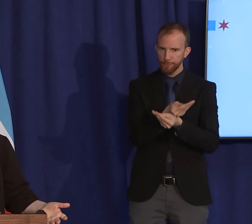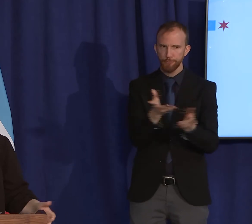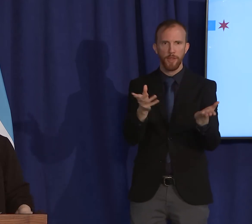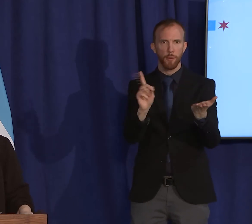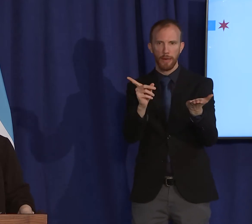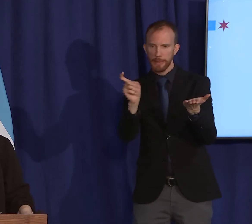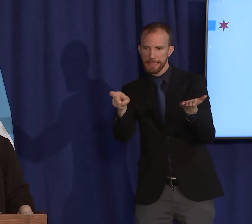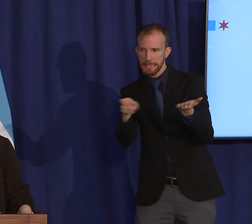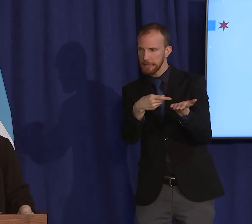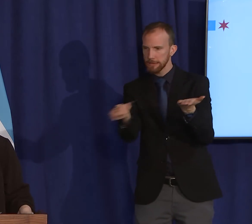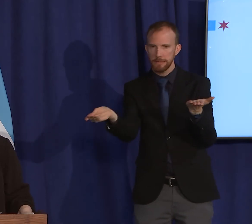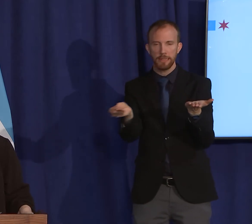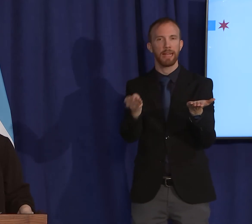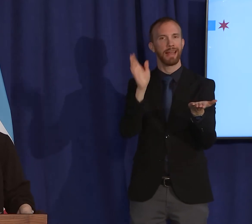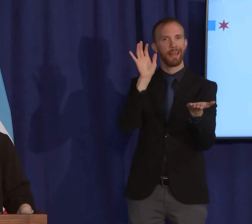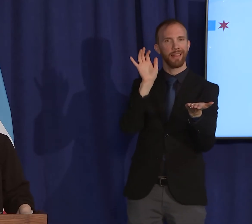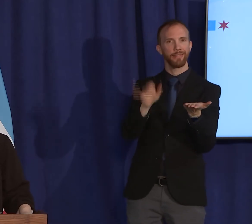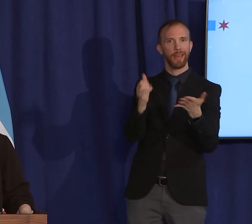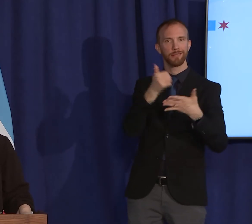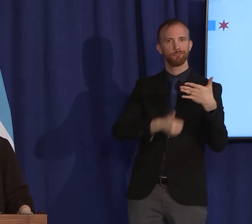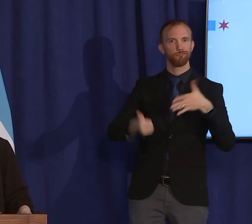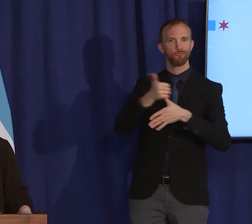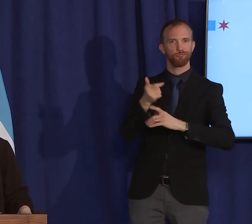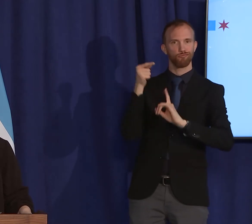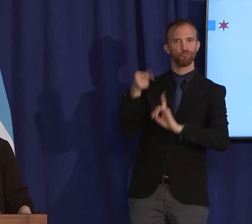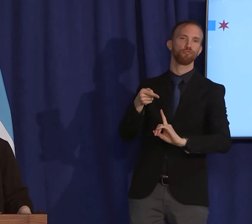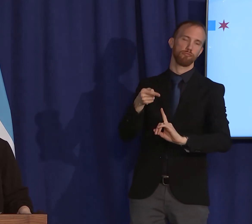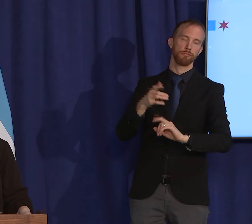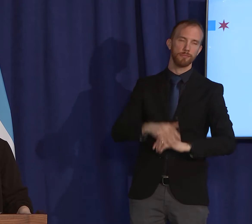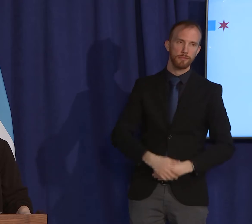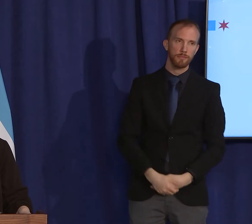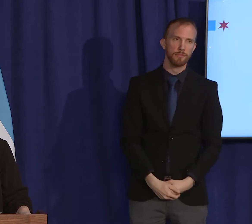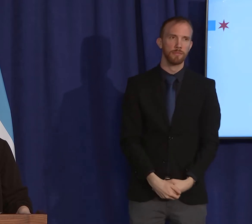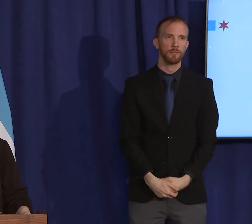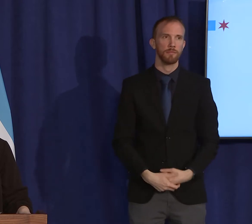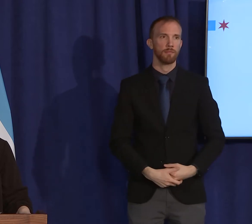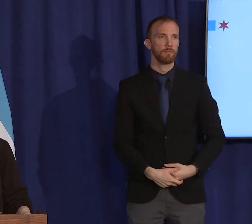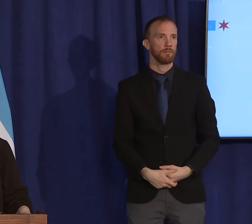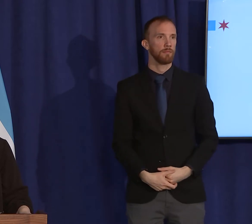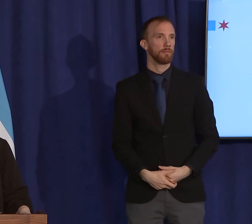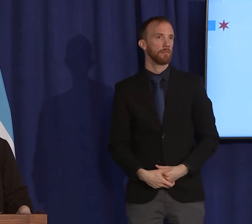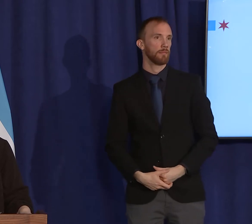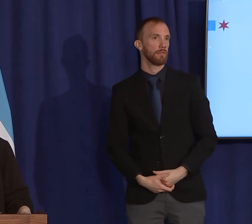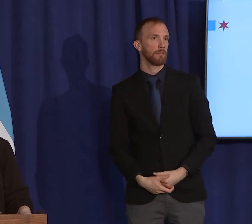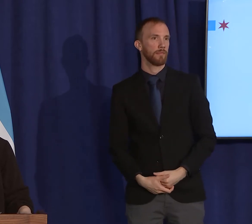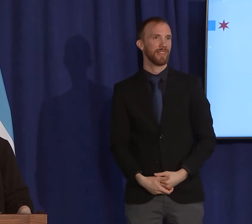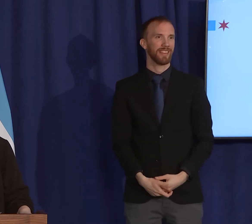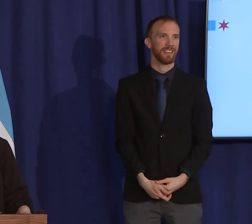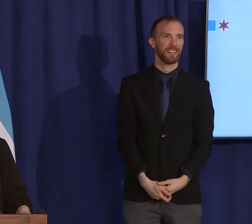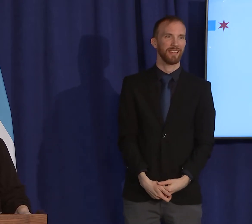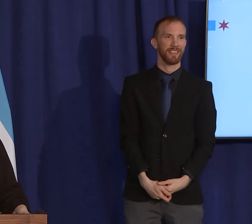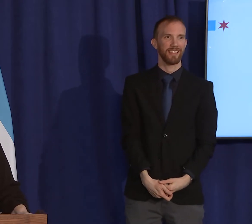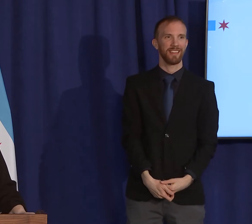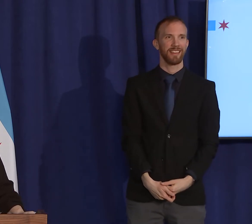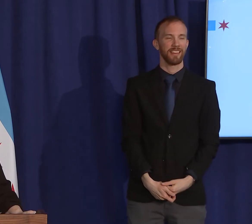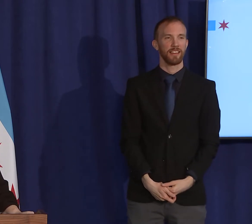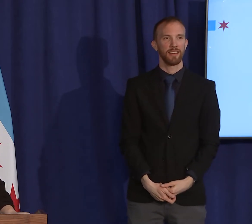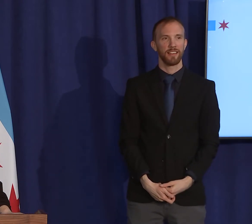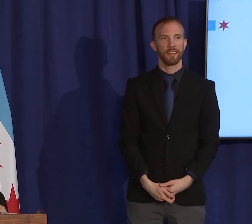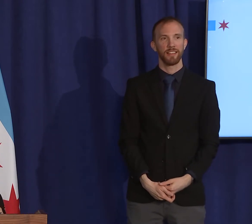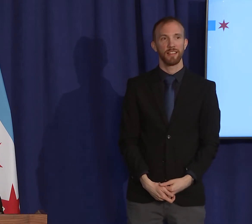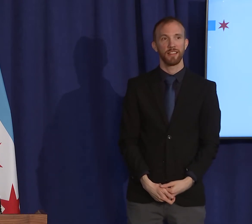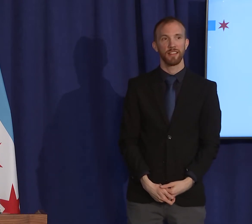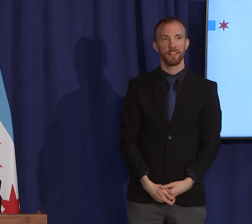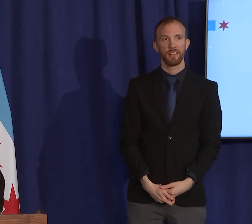most, and that's really where our priority is and where it's going to remain. I had Loretto follow-ups too. There